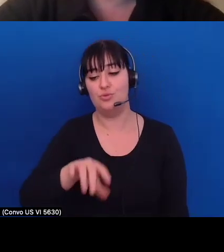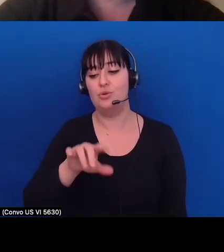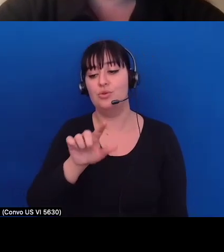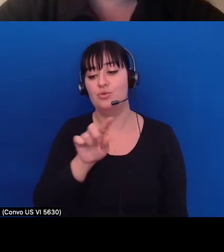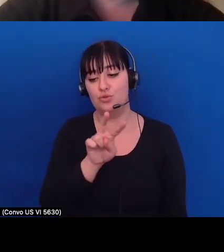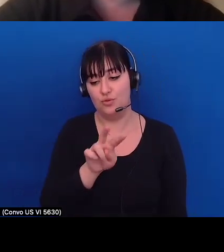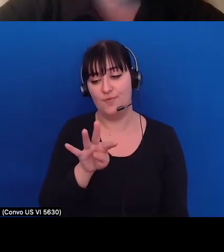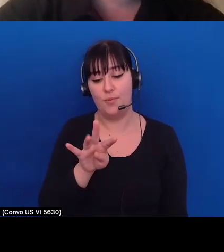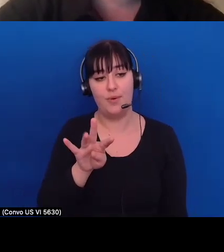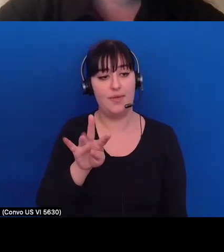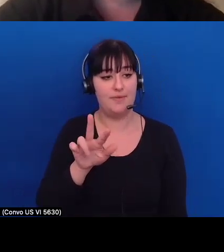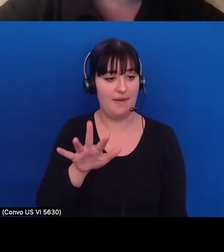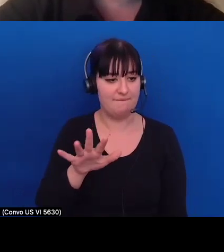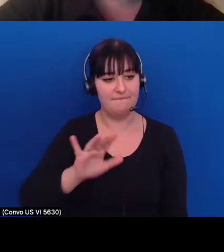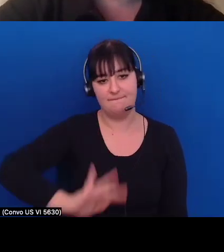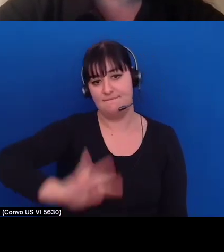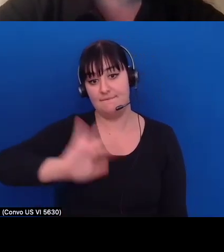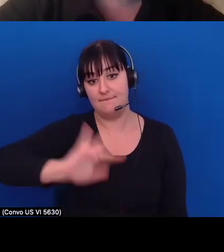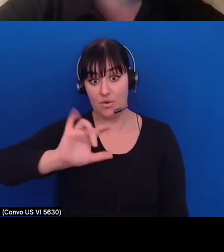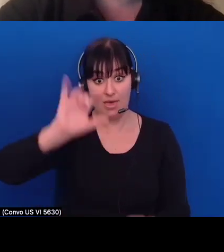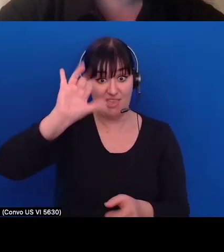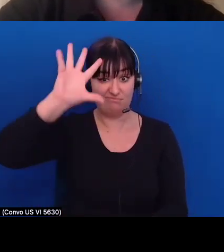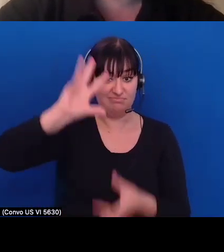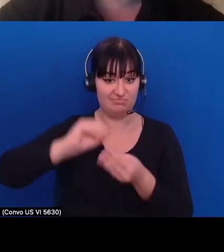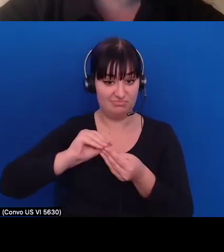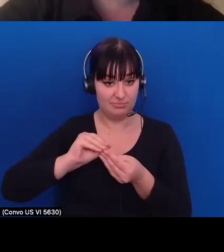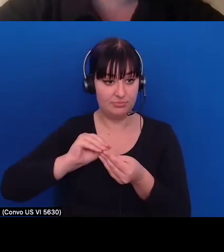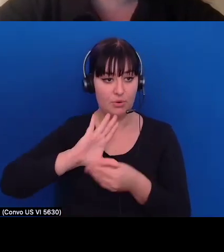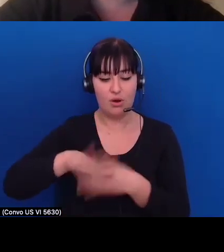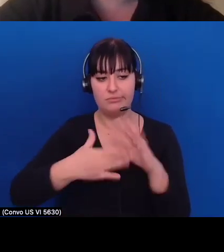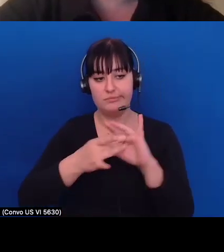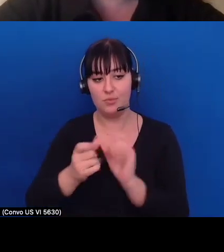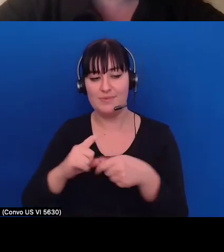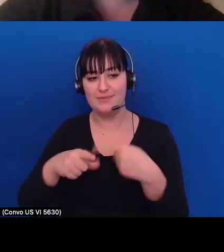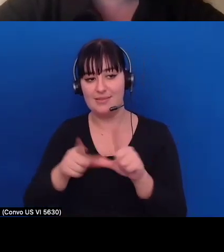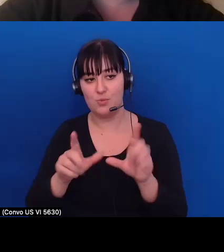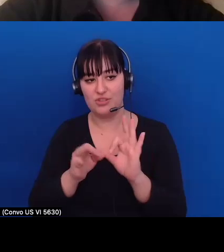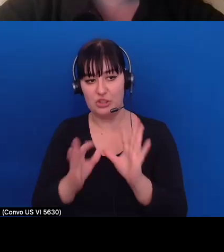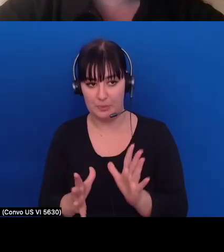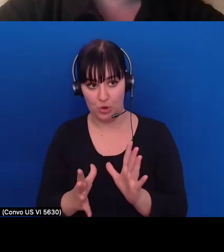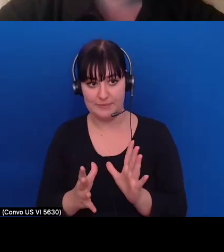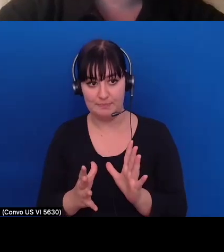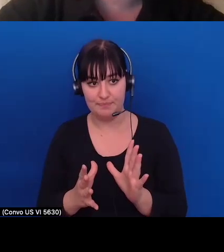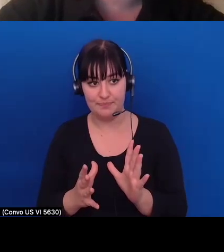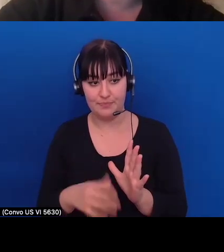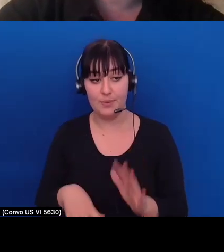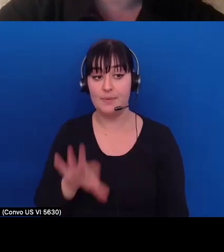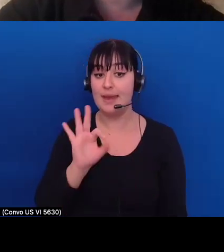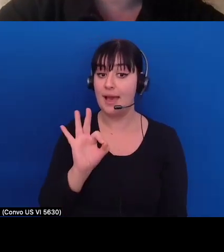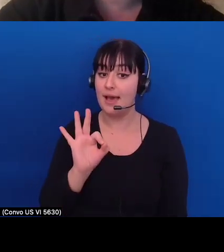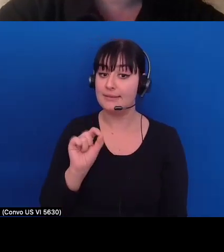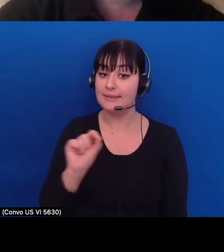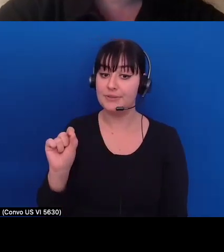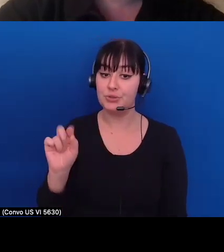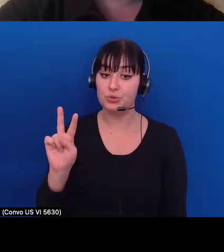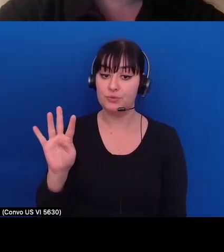9-2435, you can pause, but all of these pertain to sign language interpreters. So